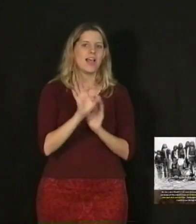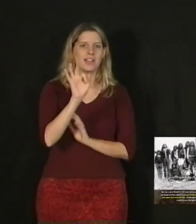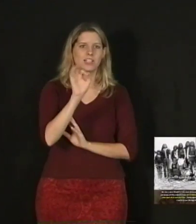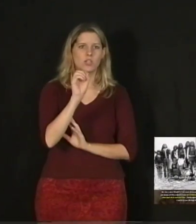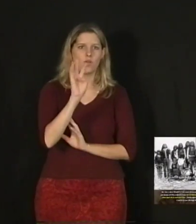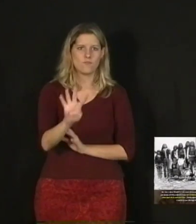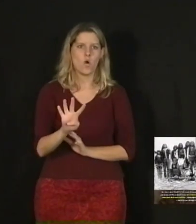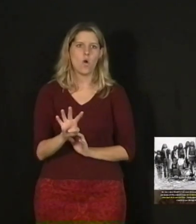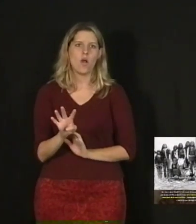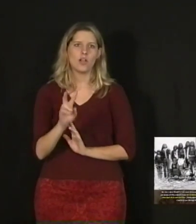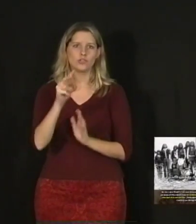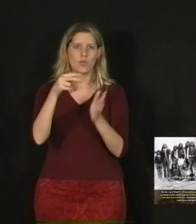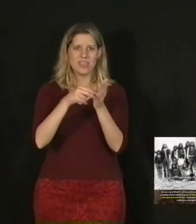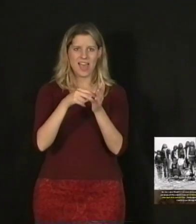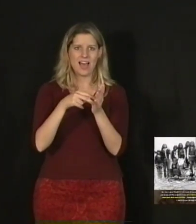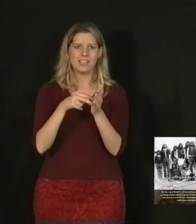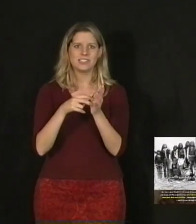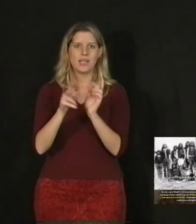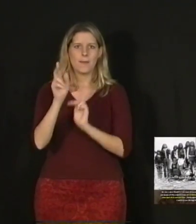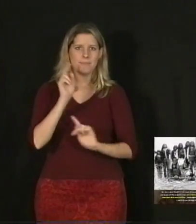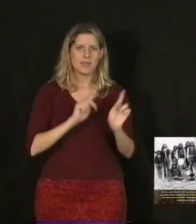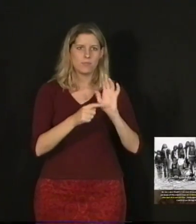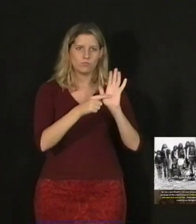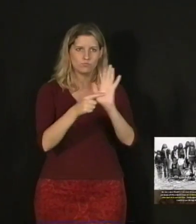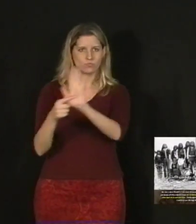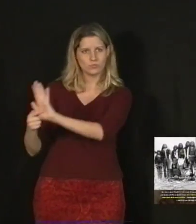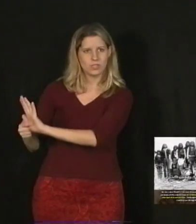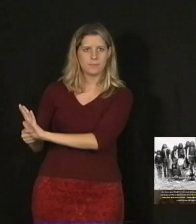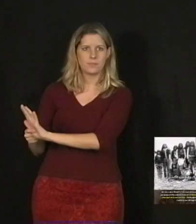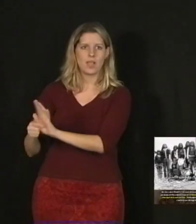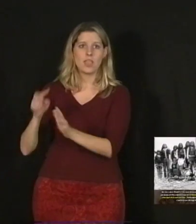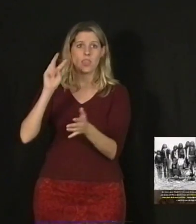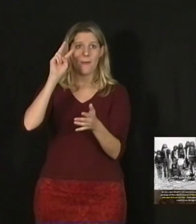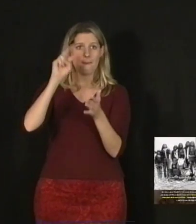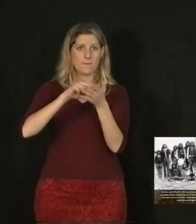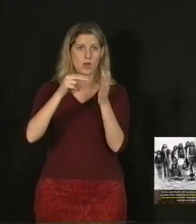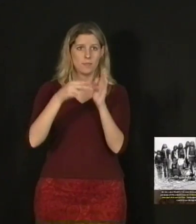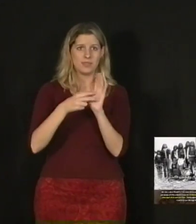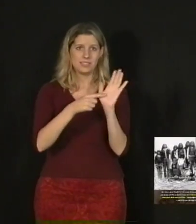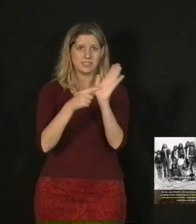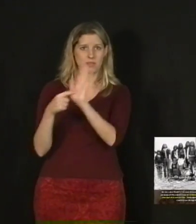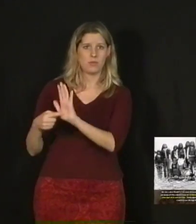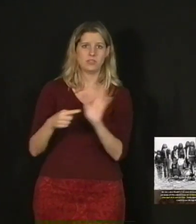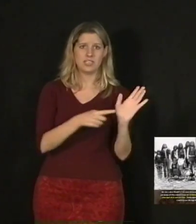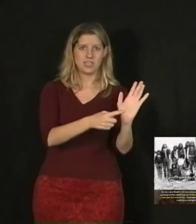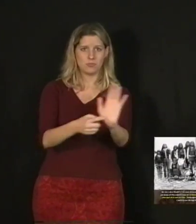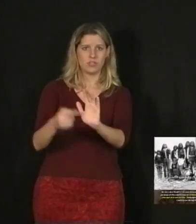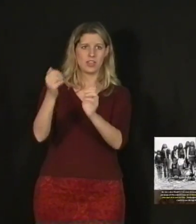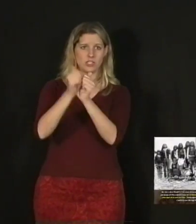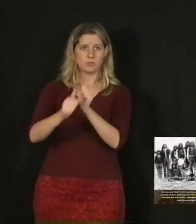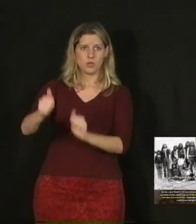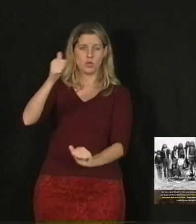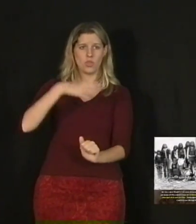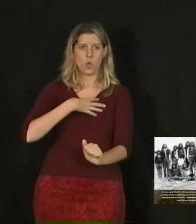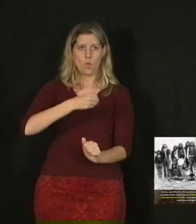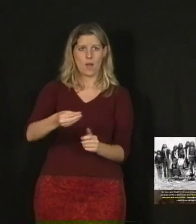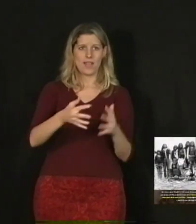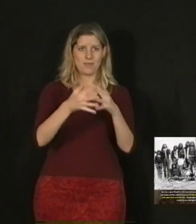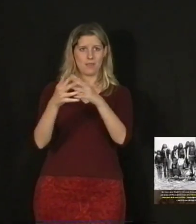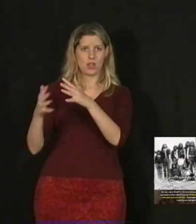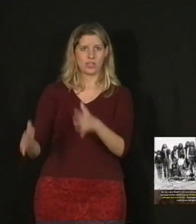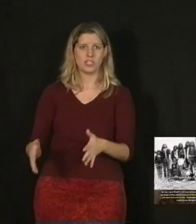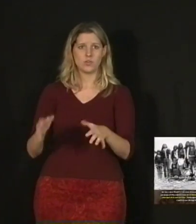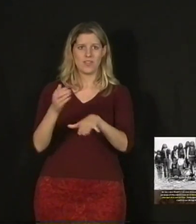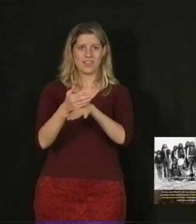the 1904 World's Fair, 2,000 primitive peoples were put on display. The purpose of the display was to demonstrate the superiority of the white Americans